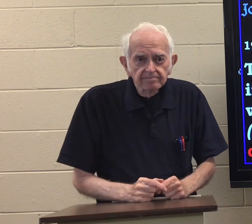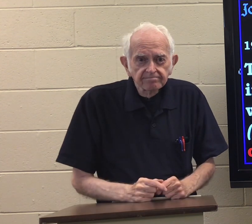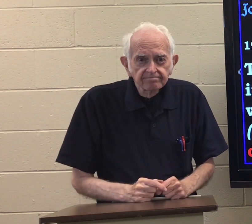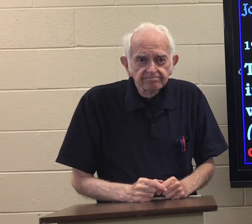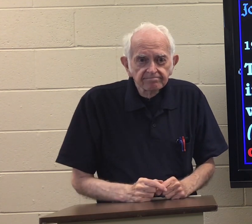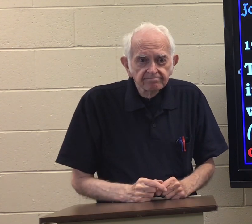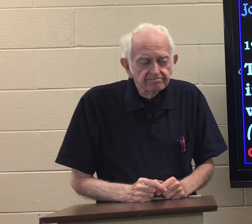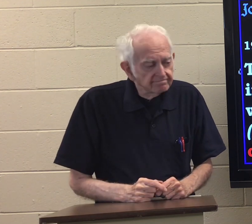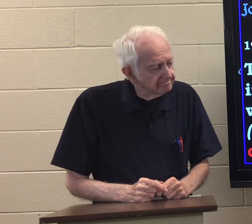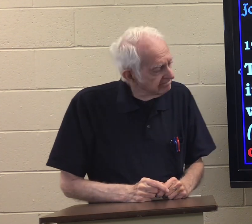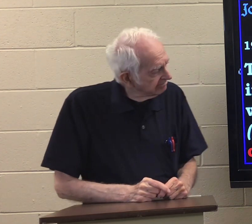sins.